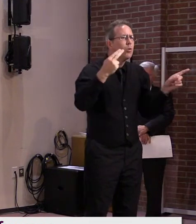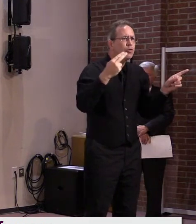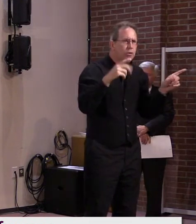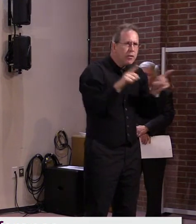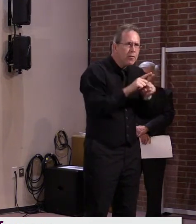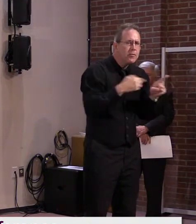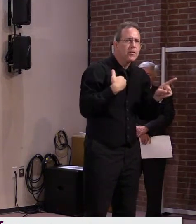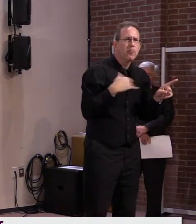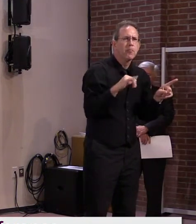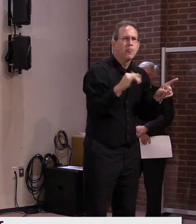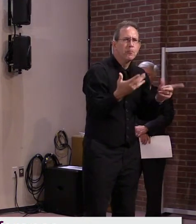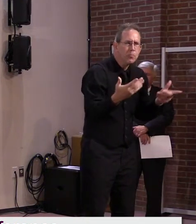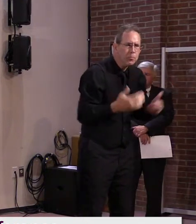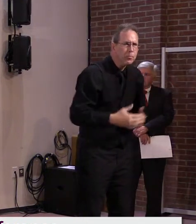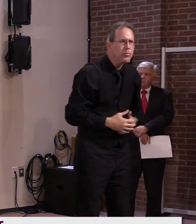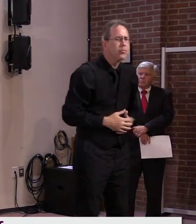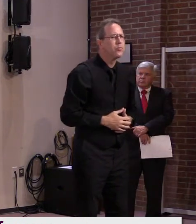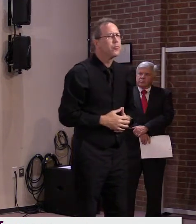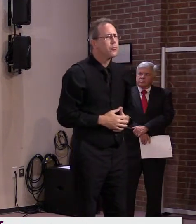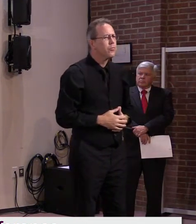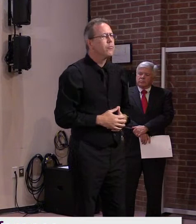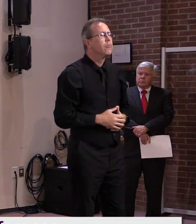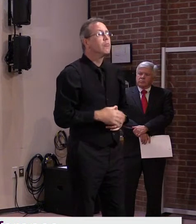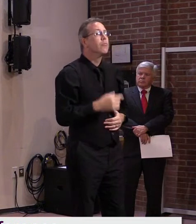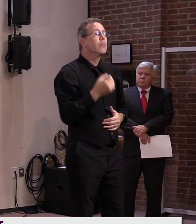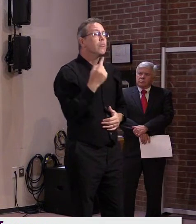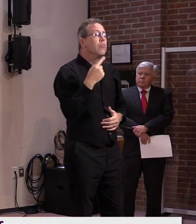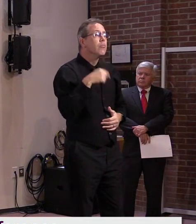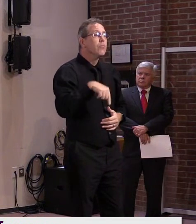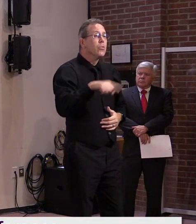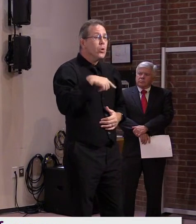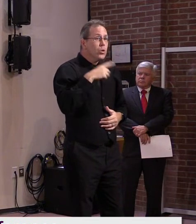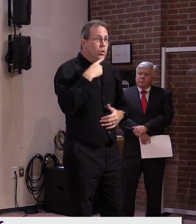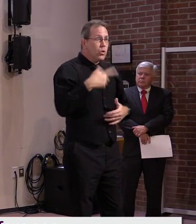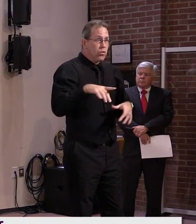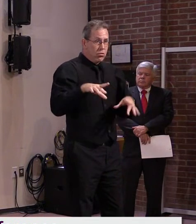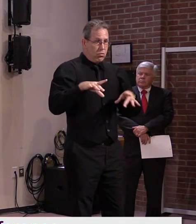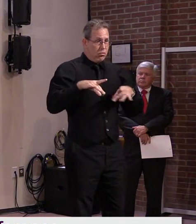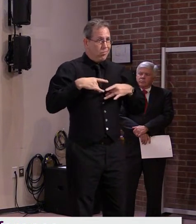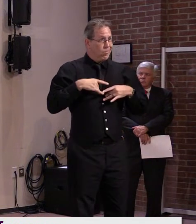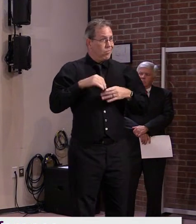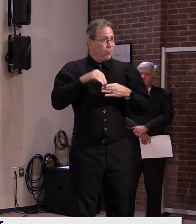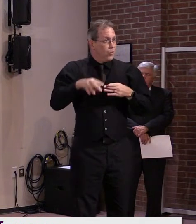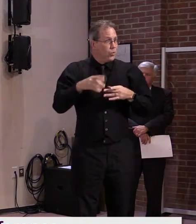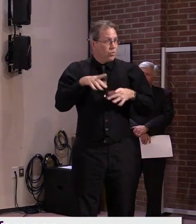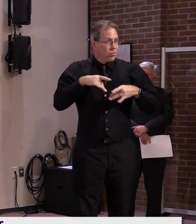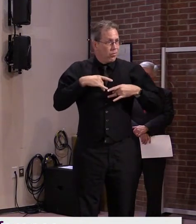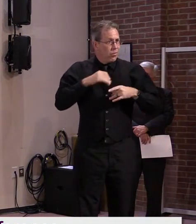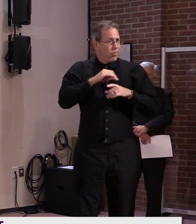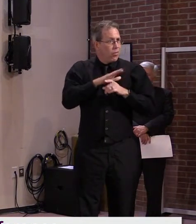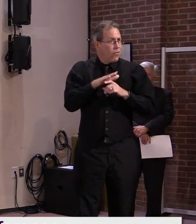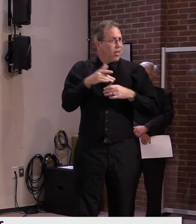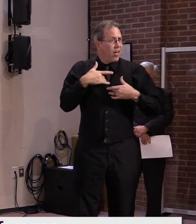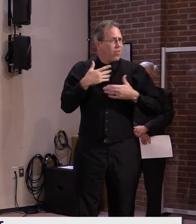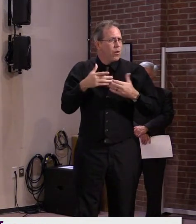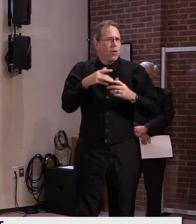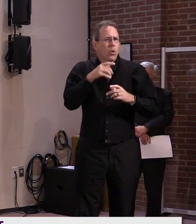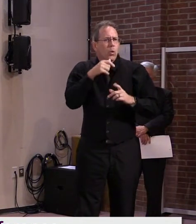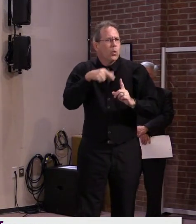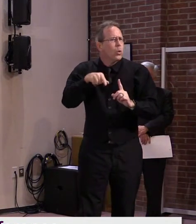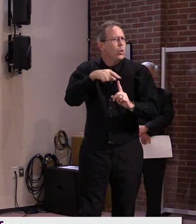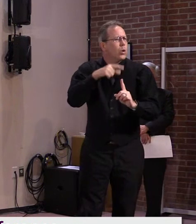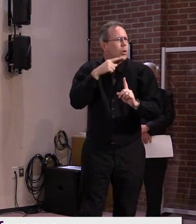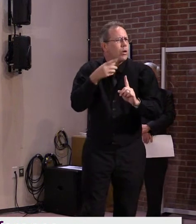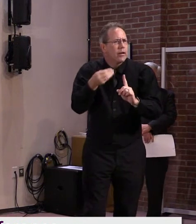individuals who are identified as close contacts to a case, who are asymptomatic and unvaccinated, and who otherwise would